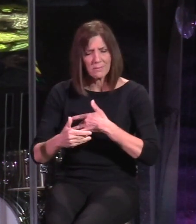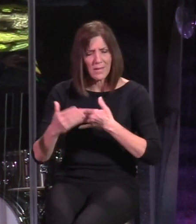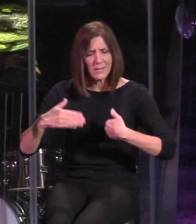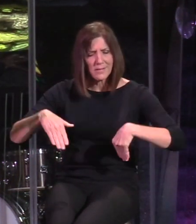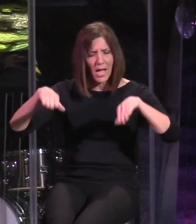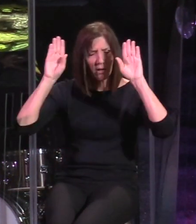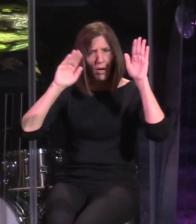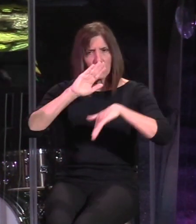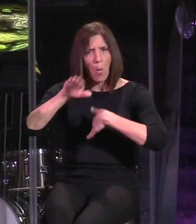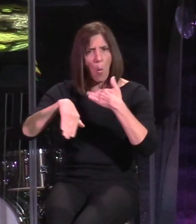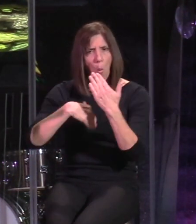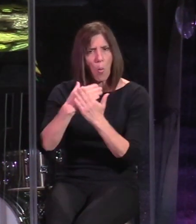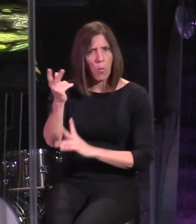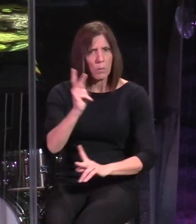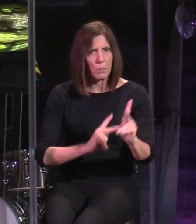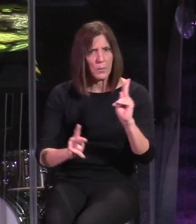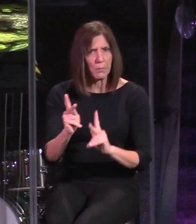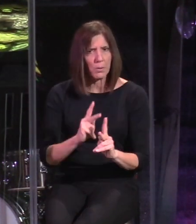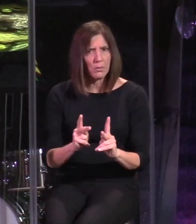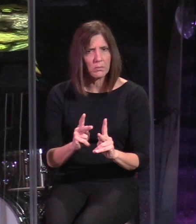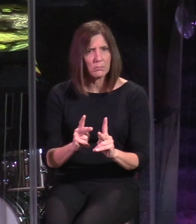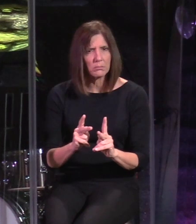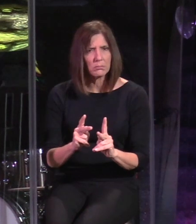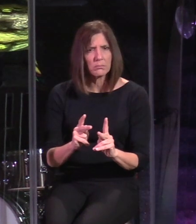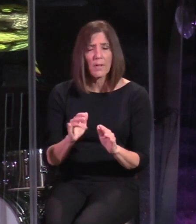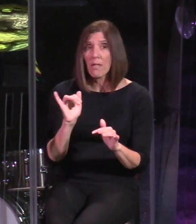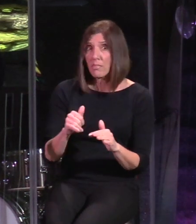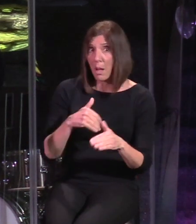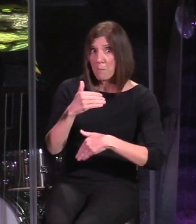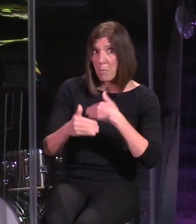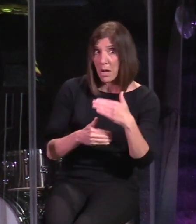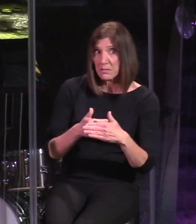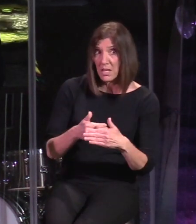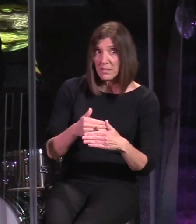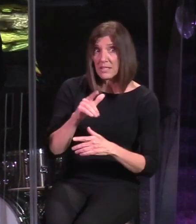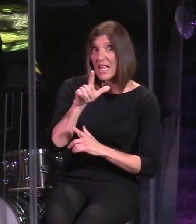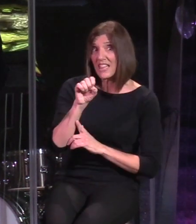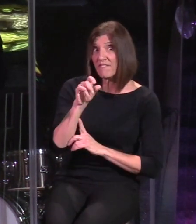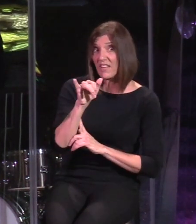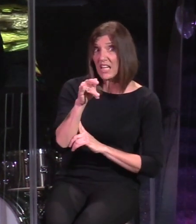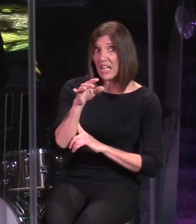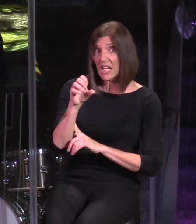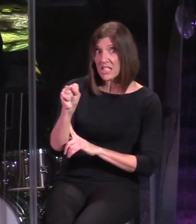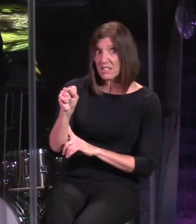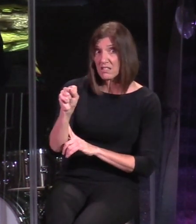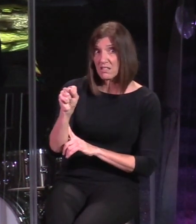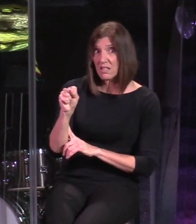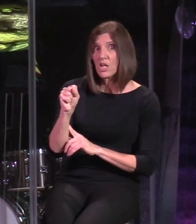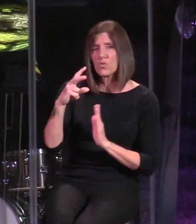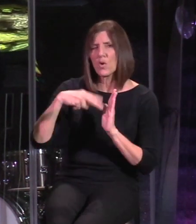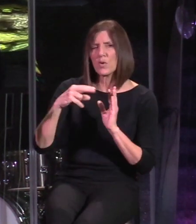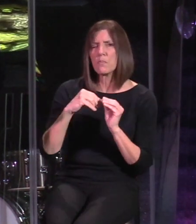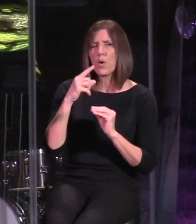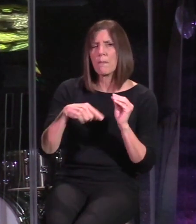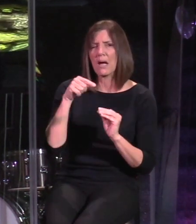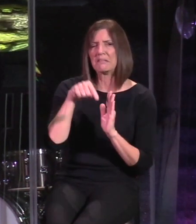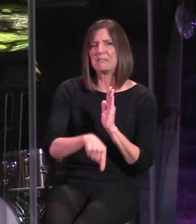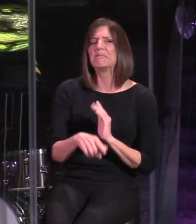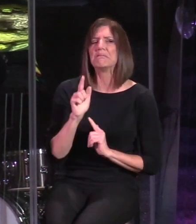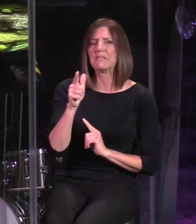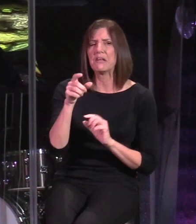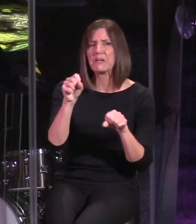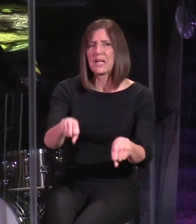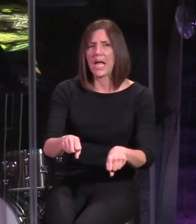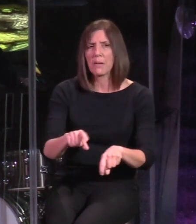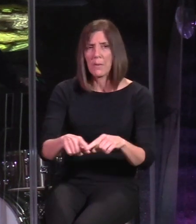Israel. An extensive explanation of that process can be found in Leviticus chapter 16 if you want to read more about it. But